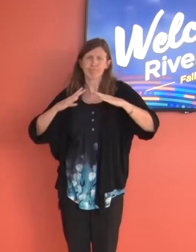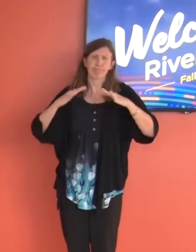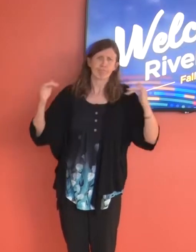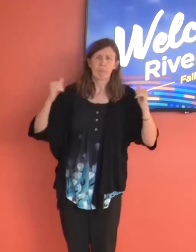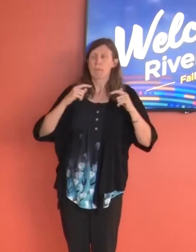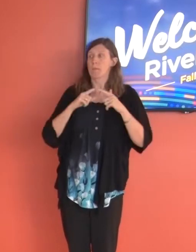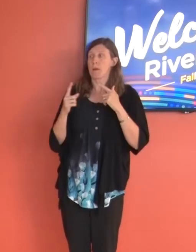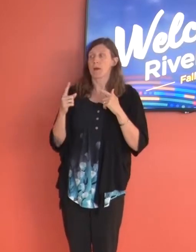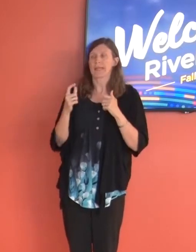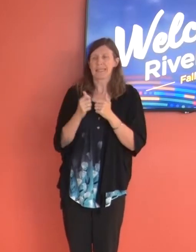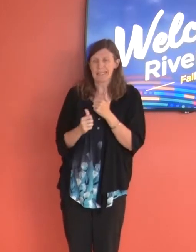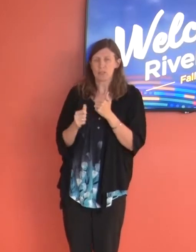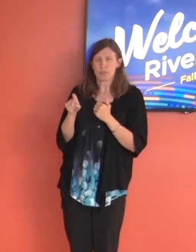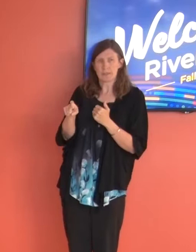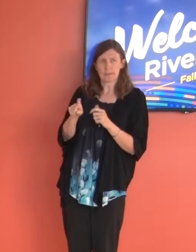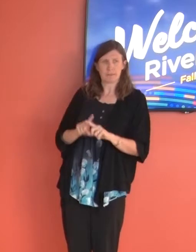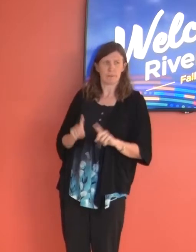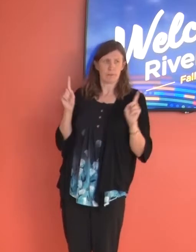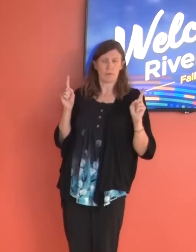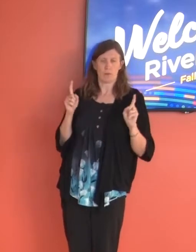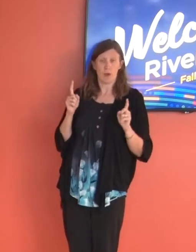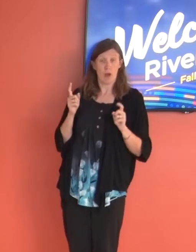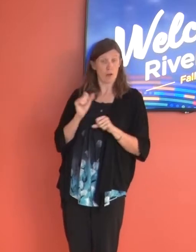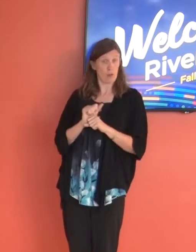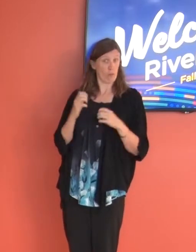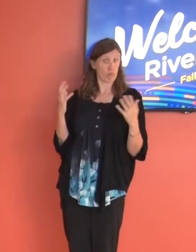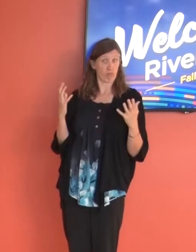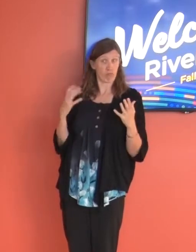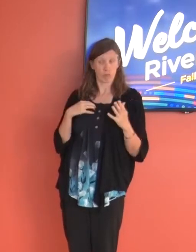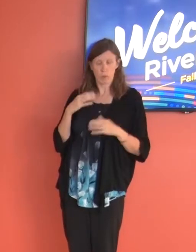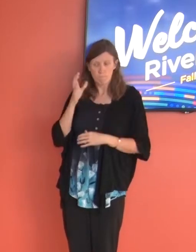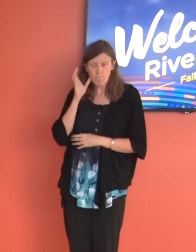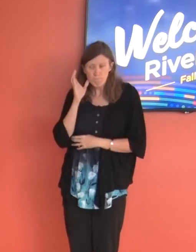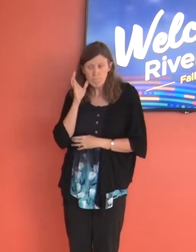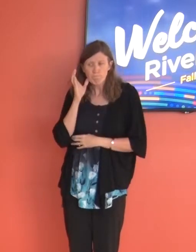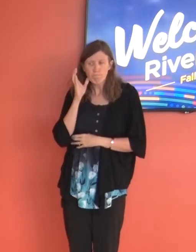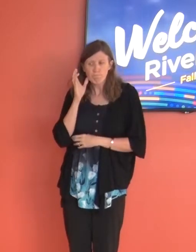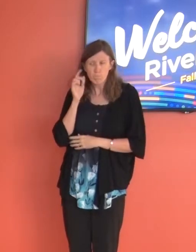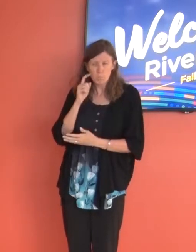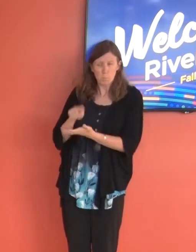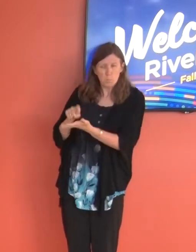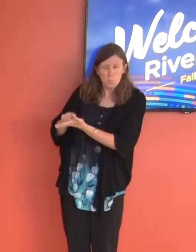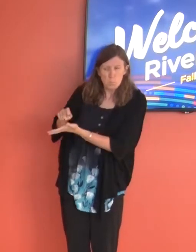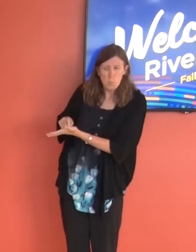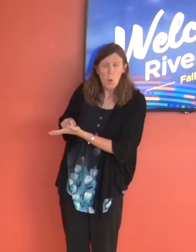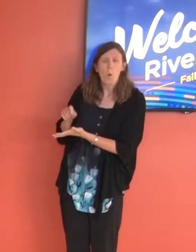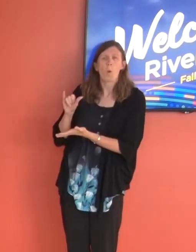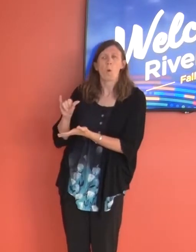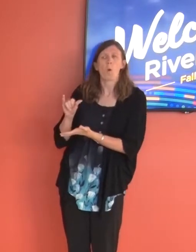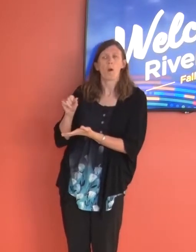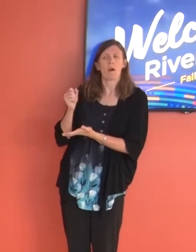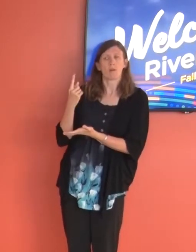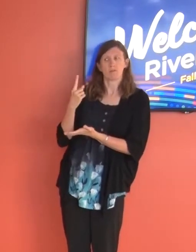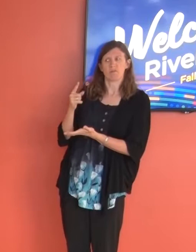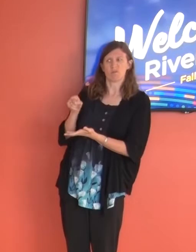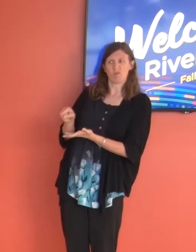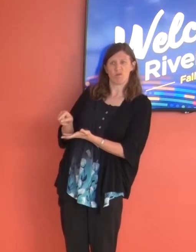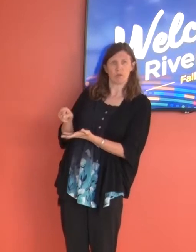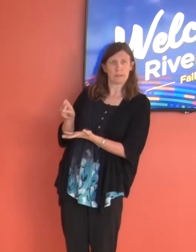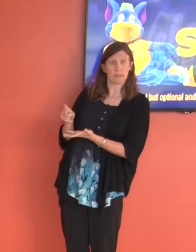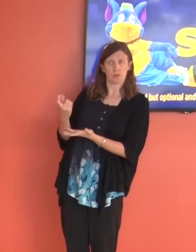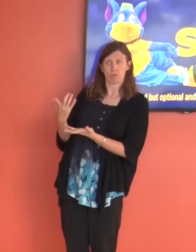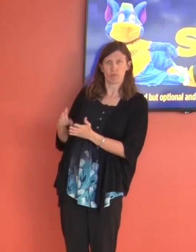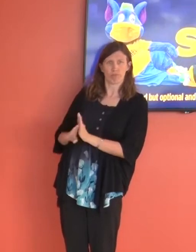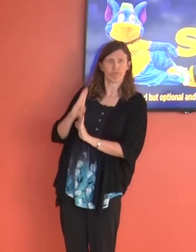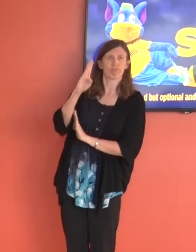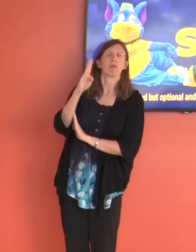It's our job to listen, to pay attention, and to be observant so we can understand what does this particular student need to thrive.